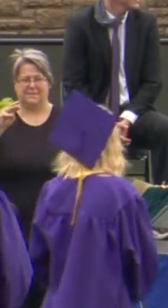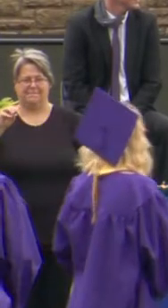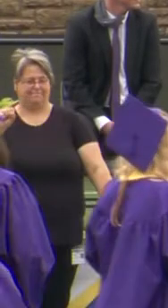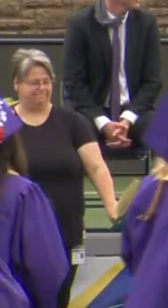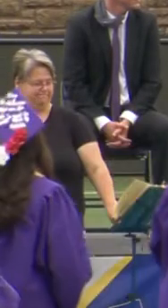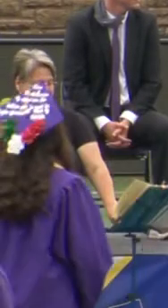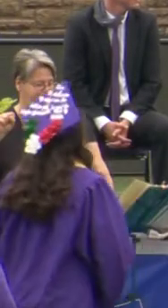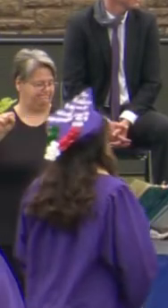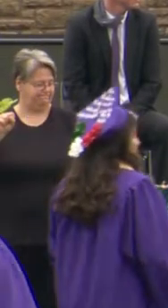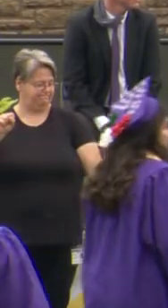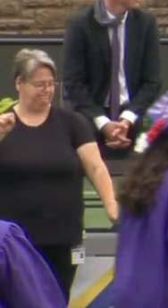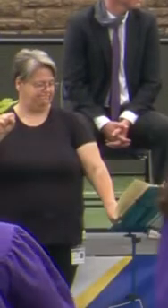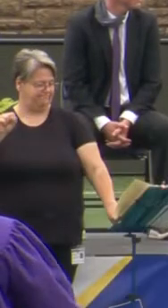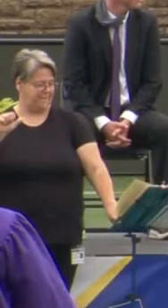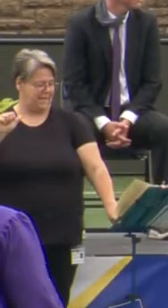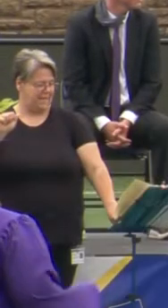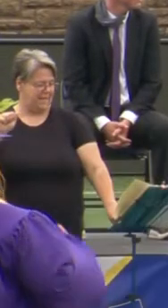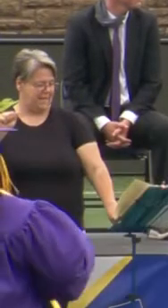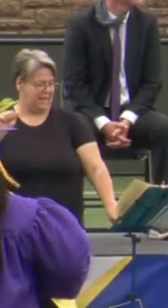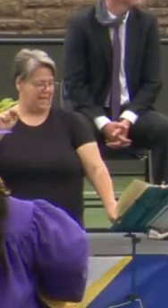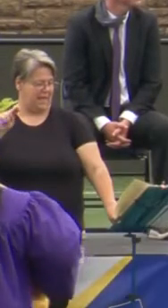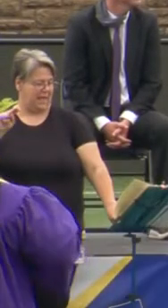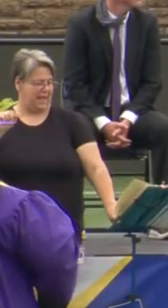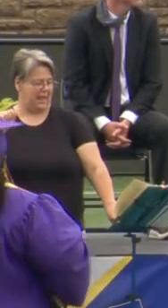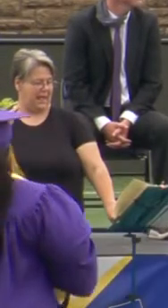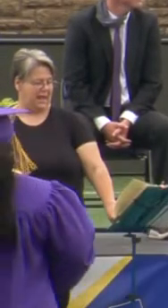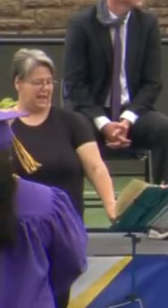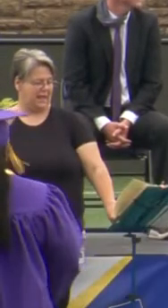Annie Scupas.